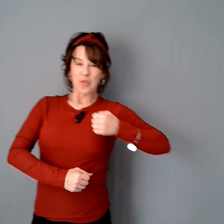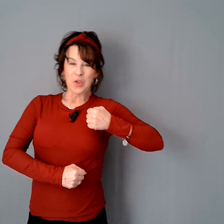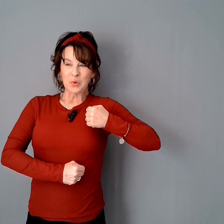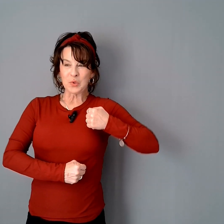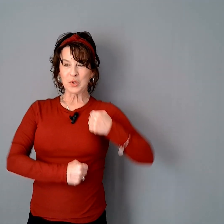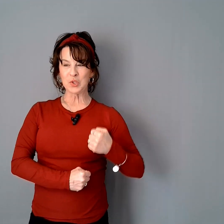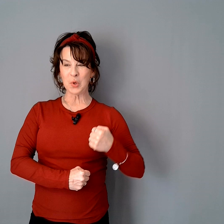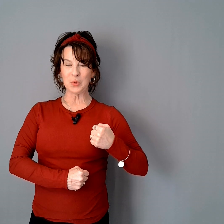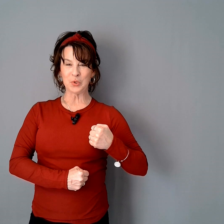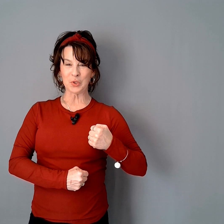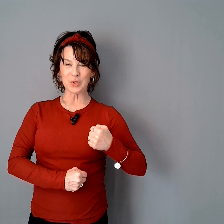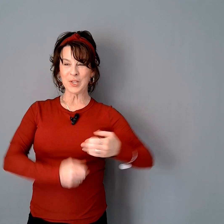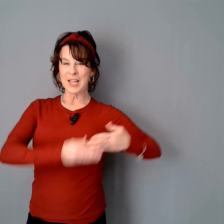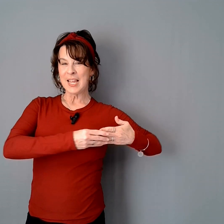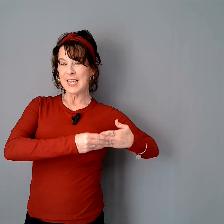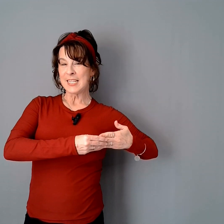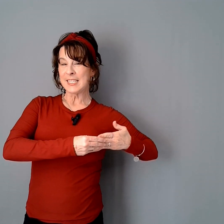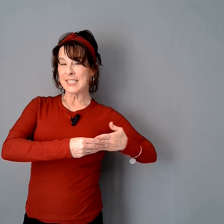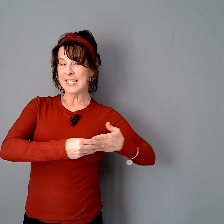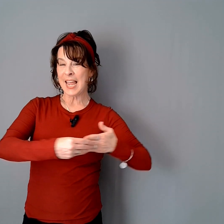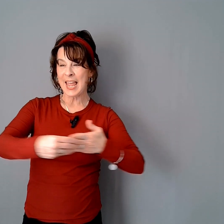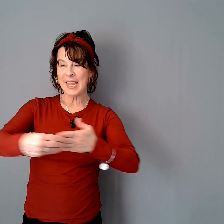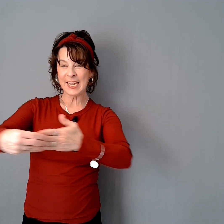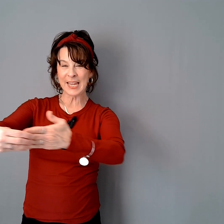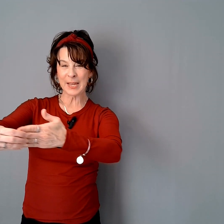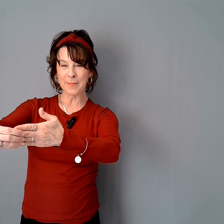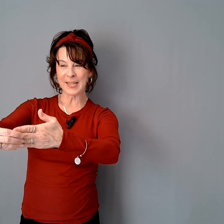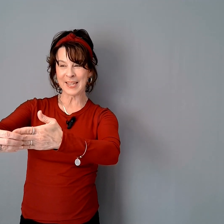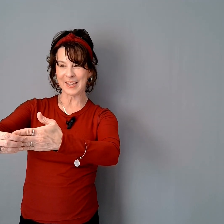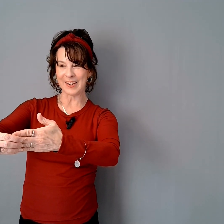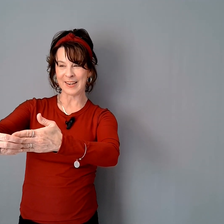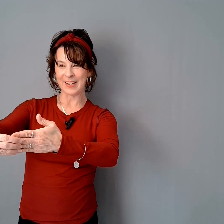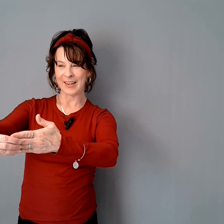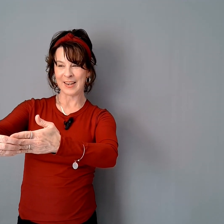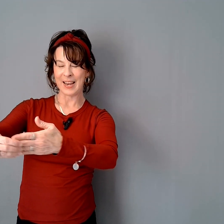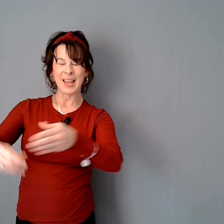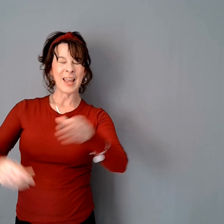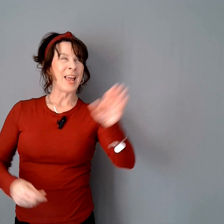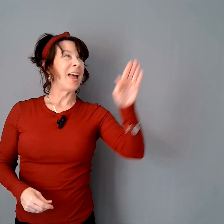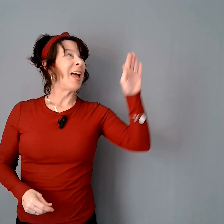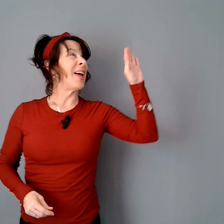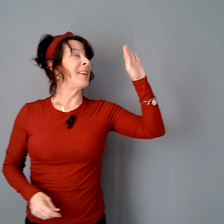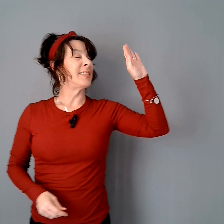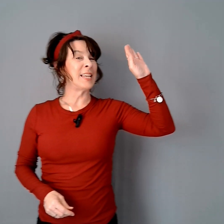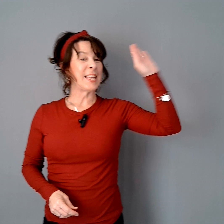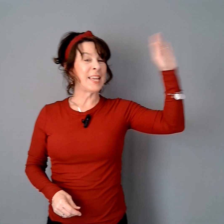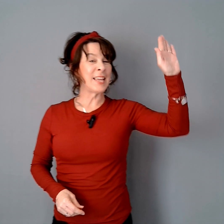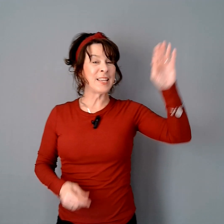those soldiers take him in as